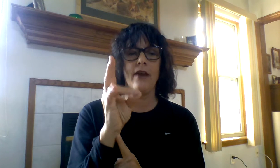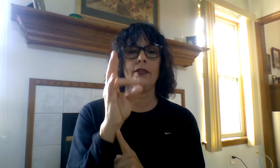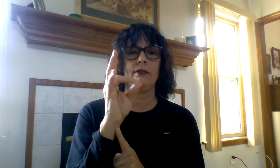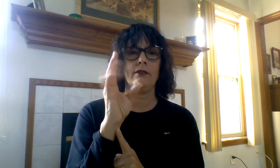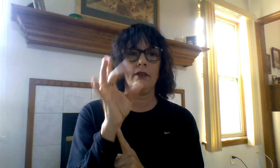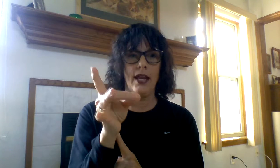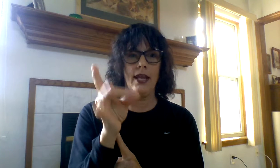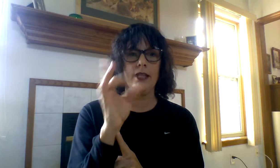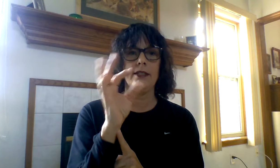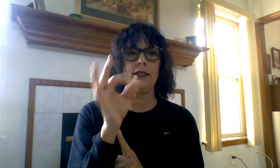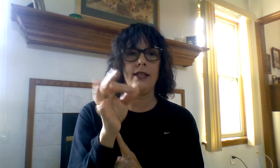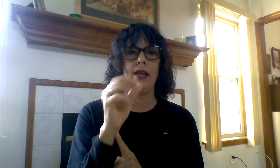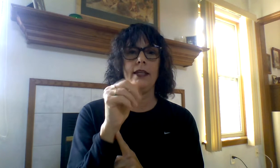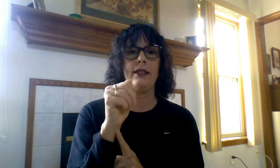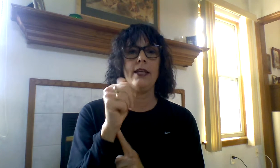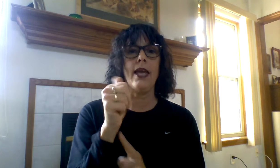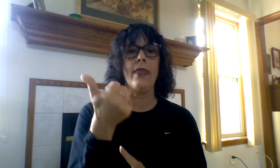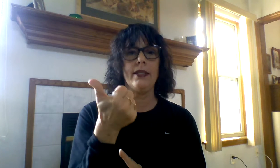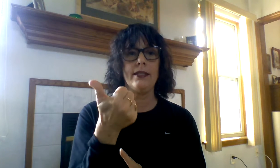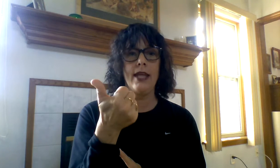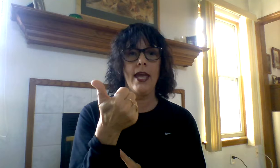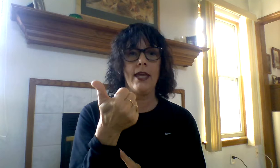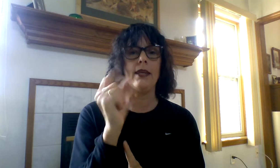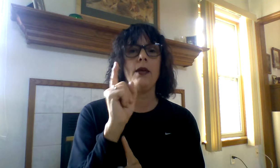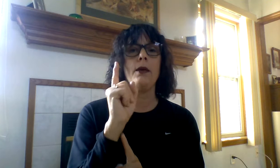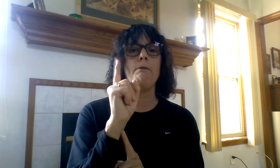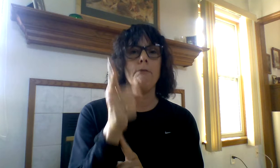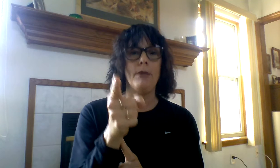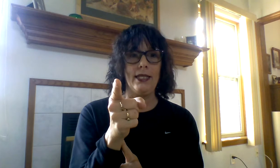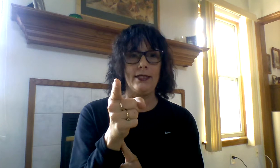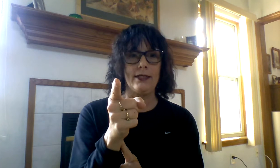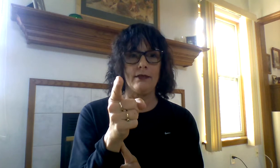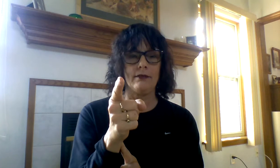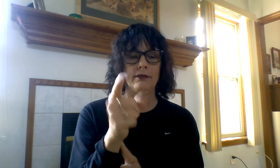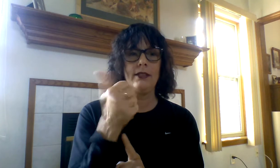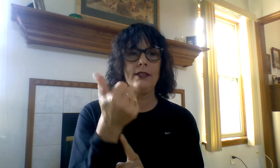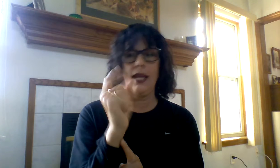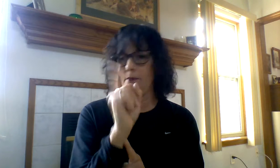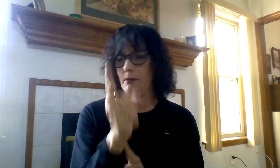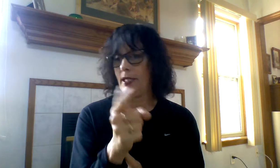7, 8, 9, and then 10 minutes. 10 minutes.